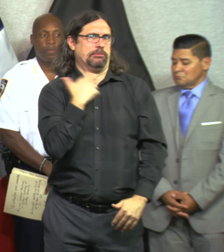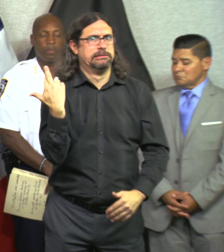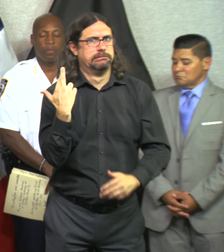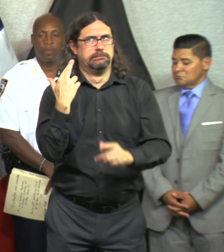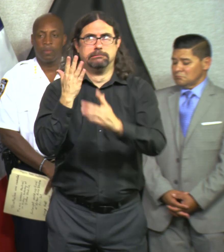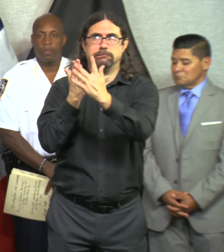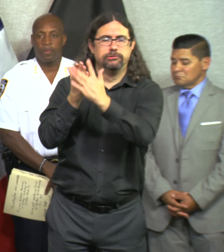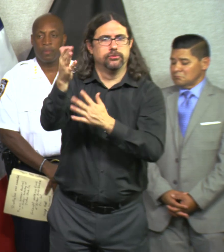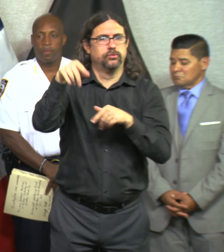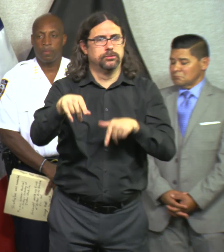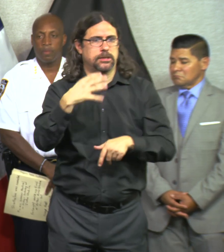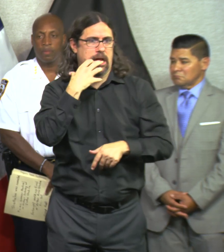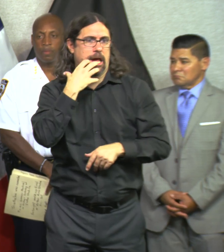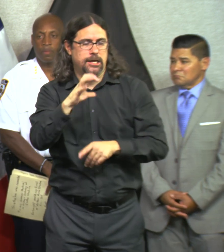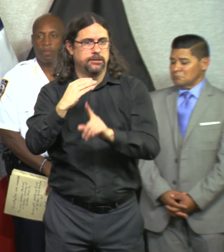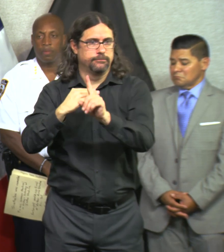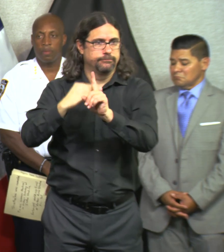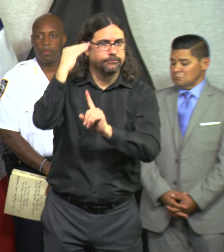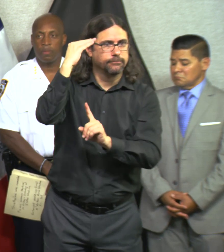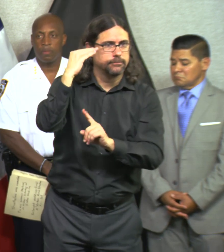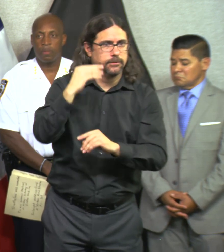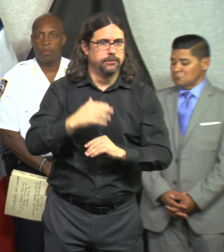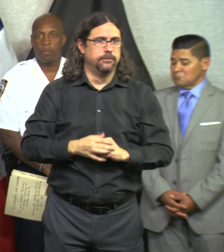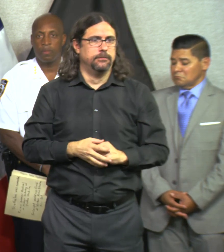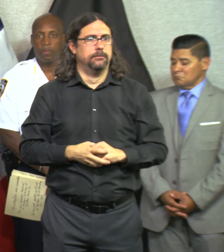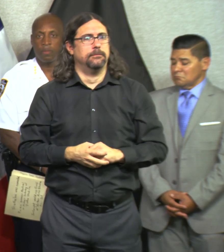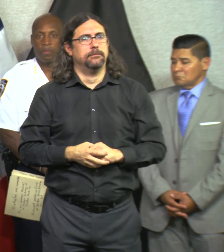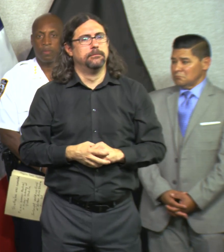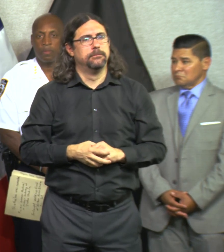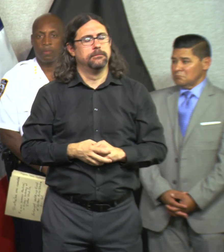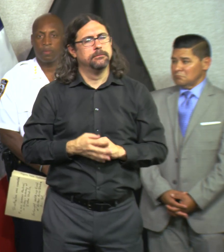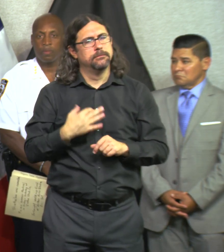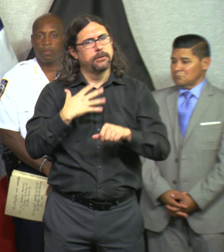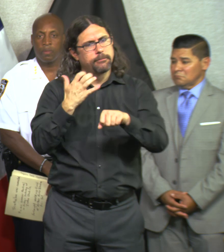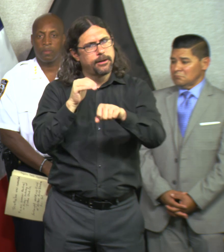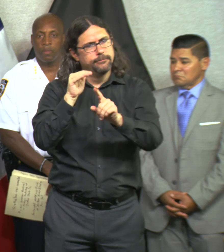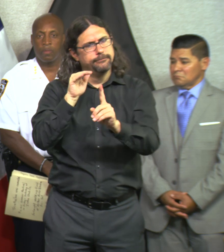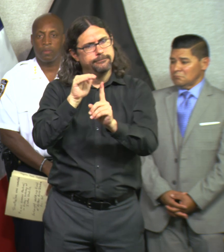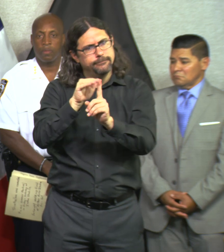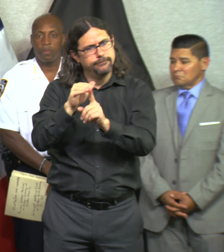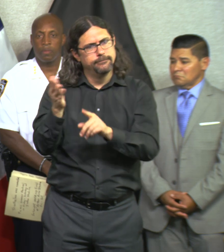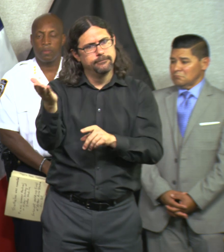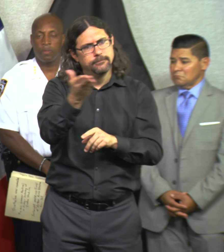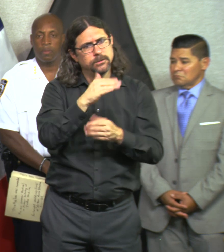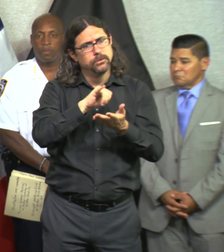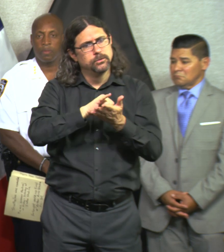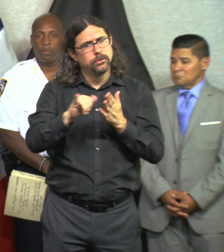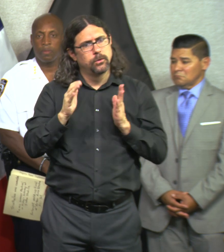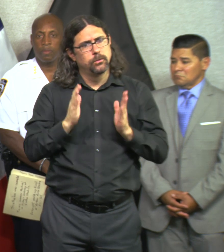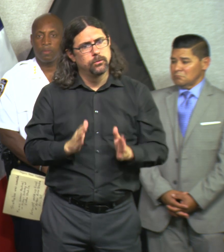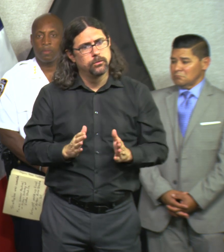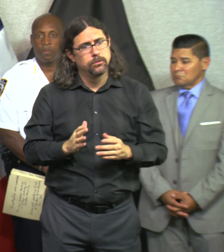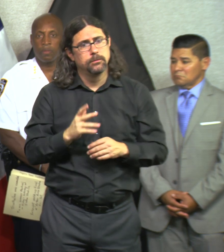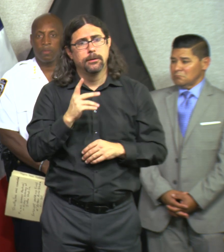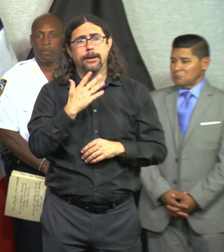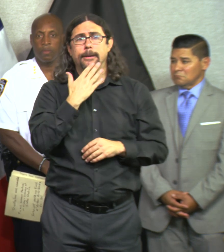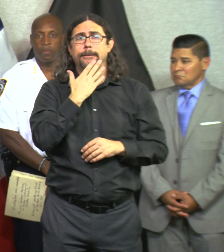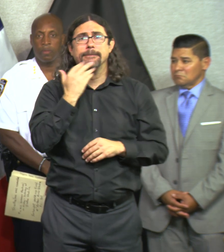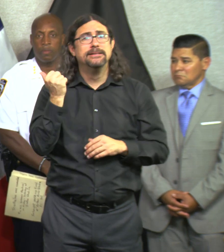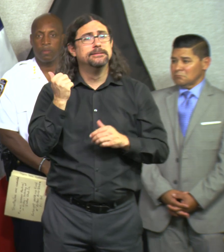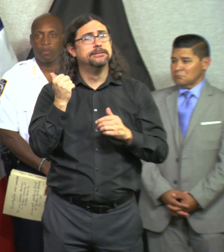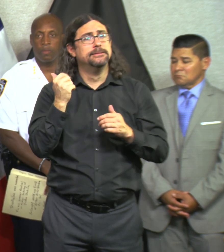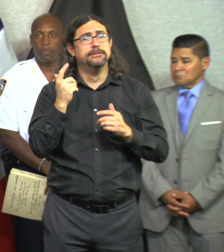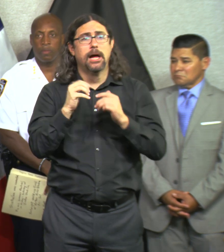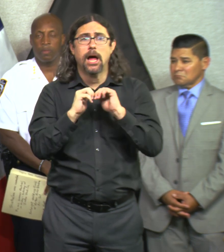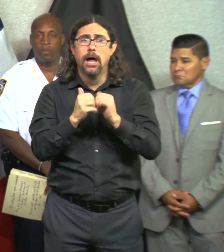New Yorkers that the best way to stay safe in this period is to stay hydrated.